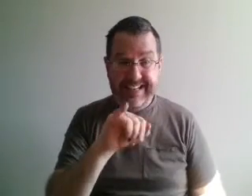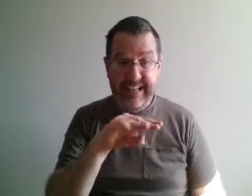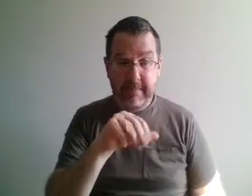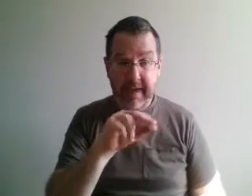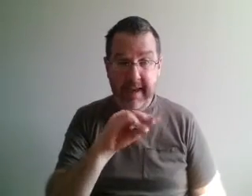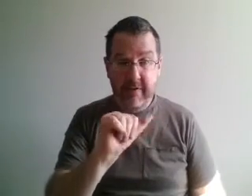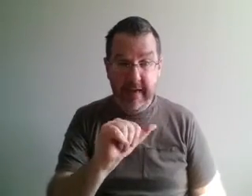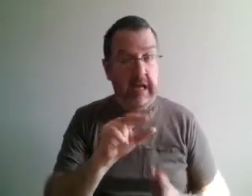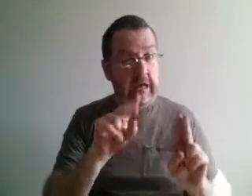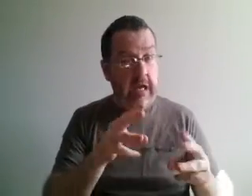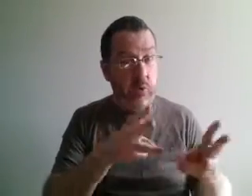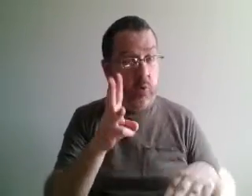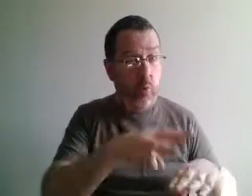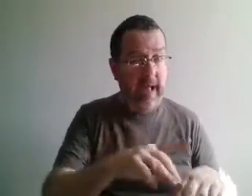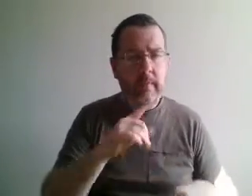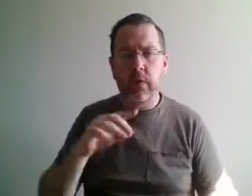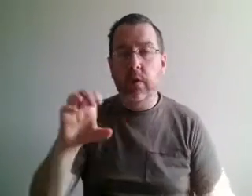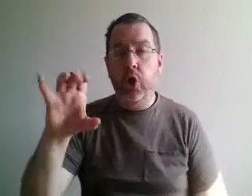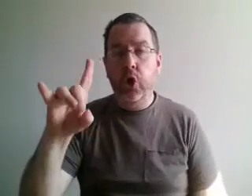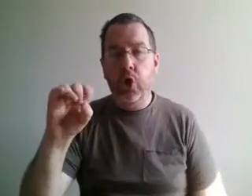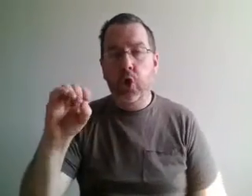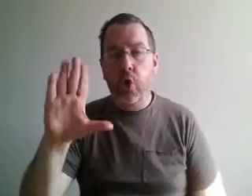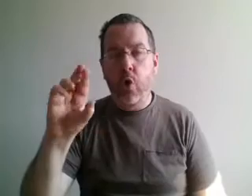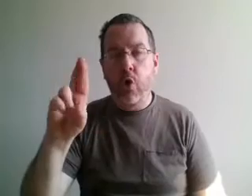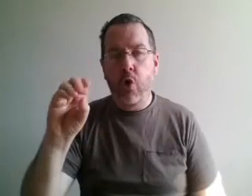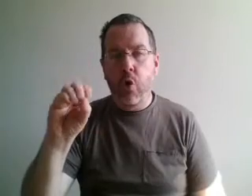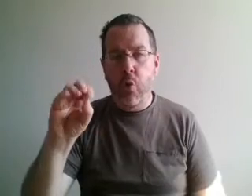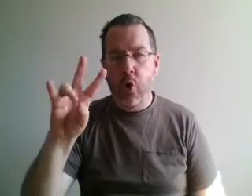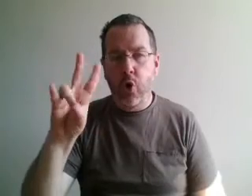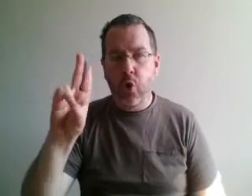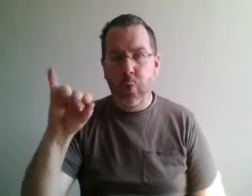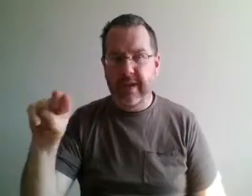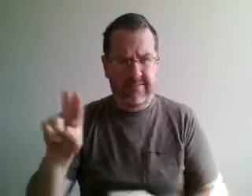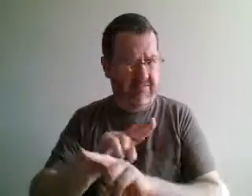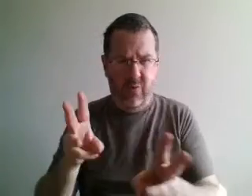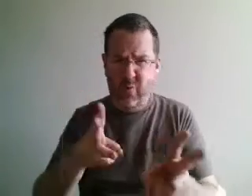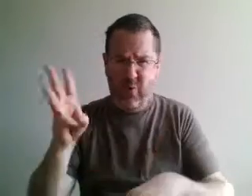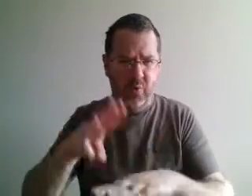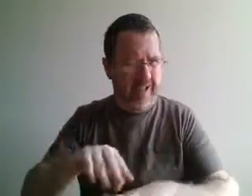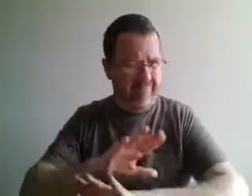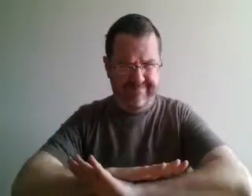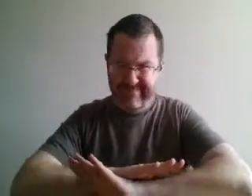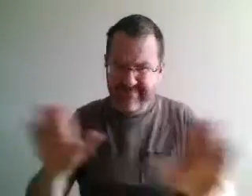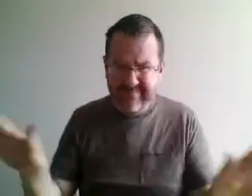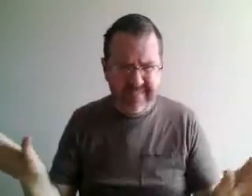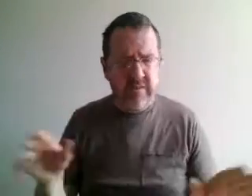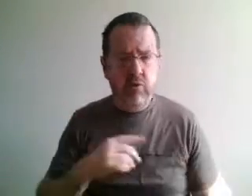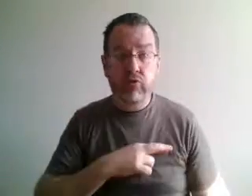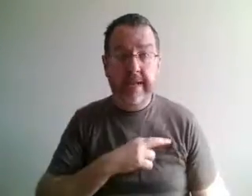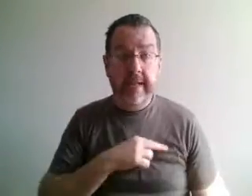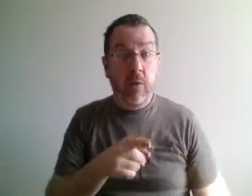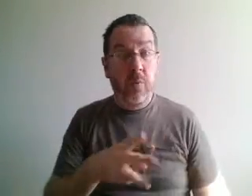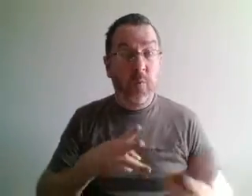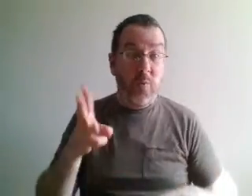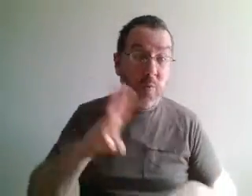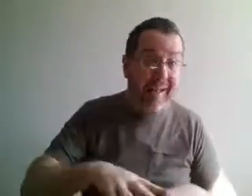with chloroquine. So this is still very much for debate as to whether it has any benefit. There are much better,